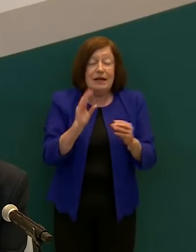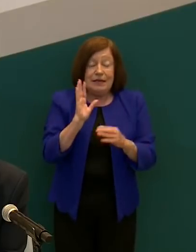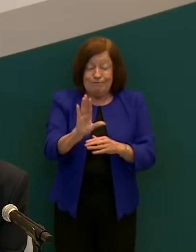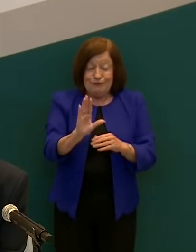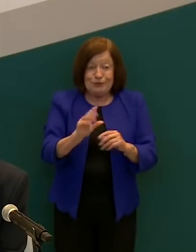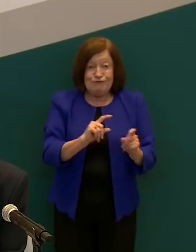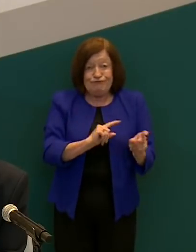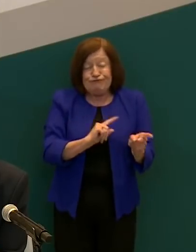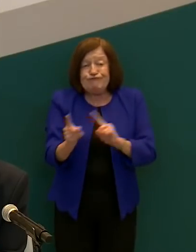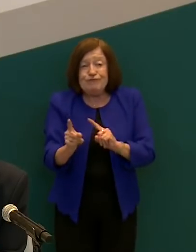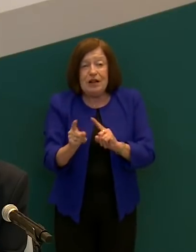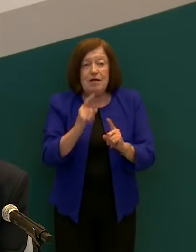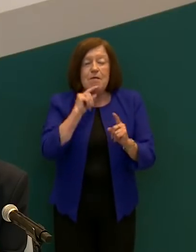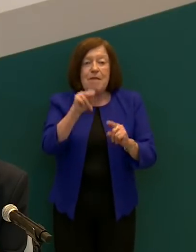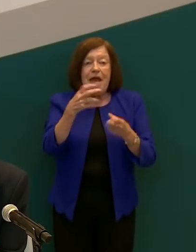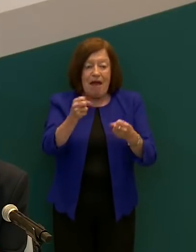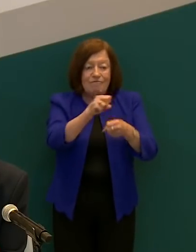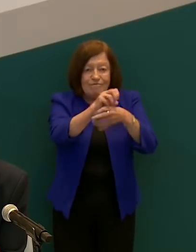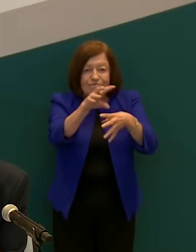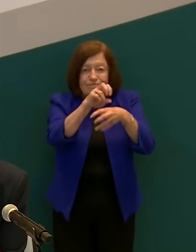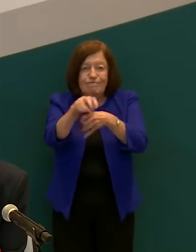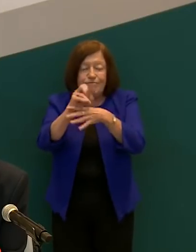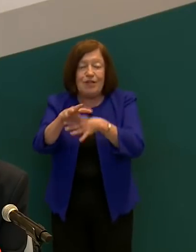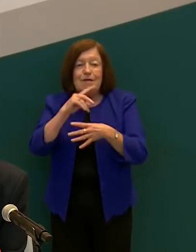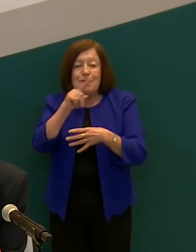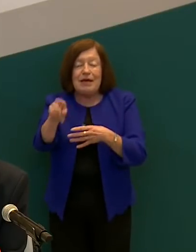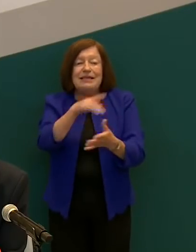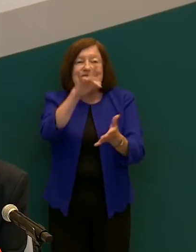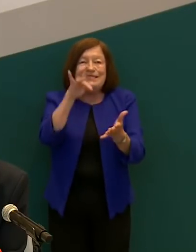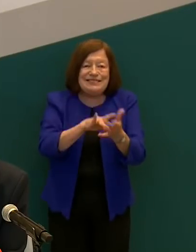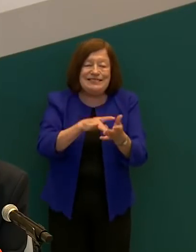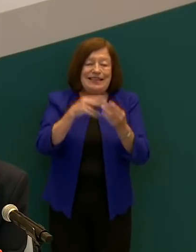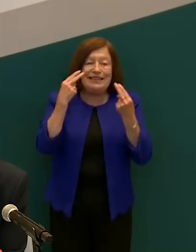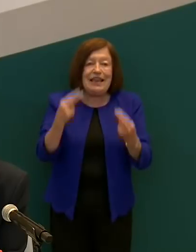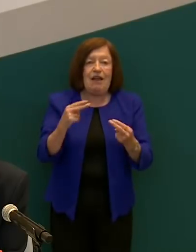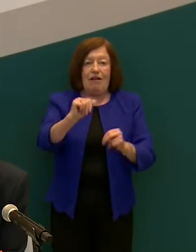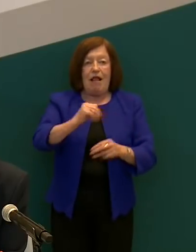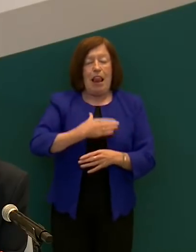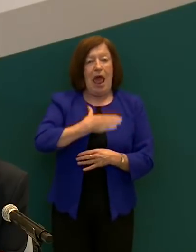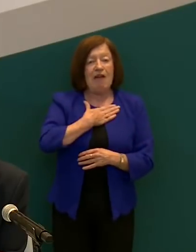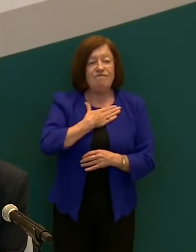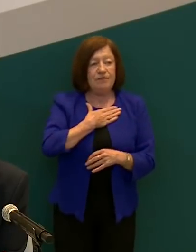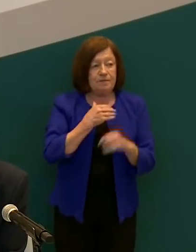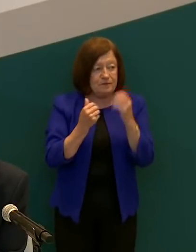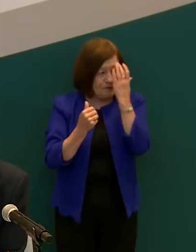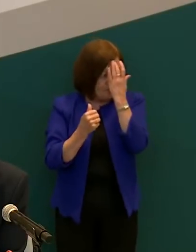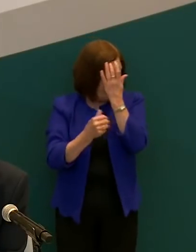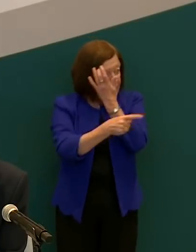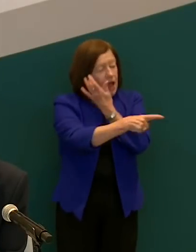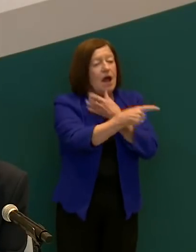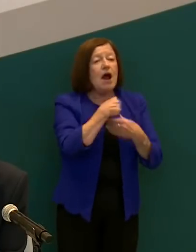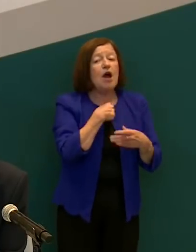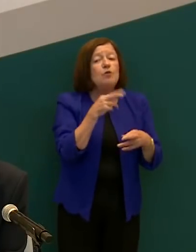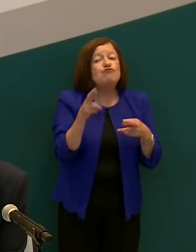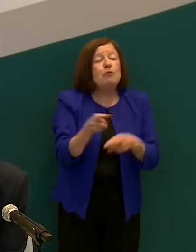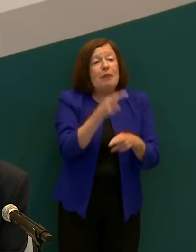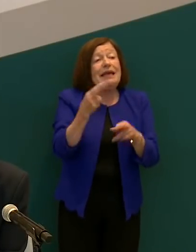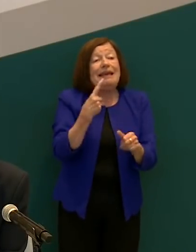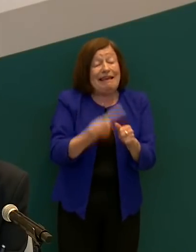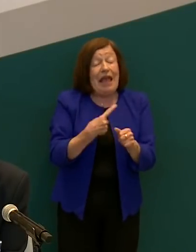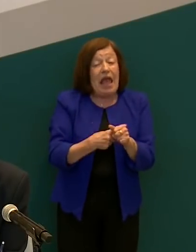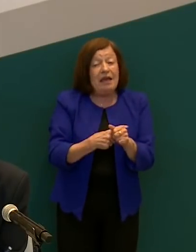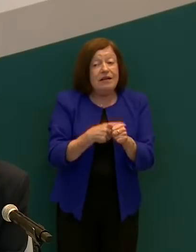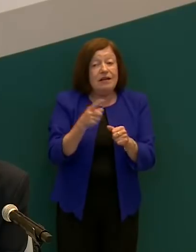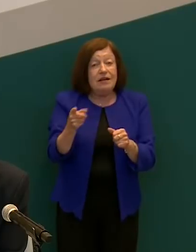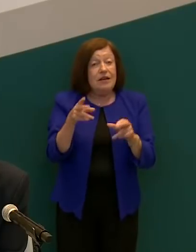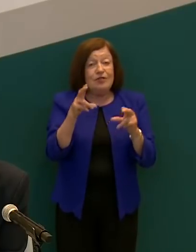done, and there may be outbreaks, but it's an essential part of life? So I suppose I'd reiterate that there